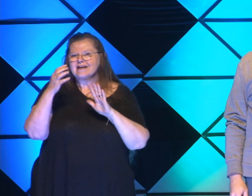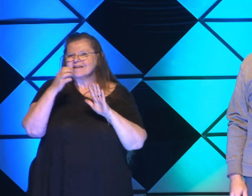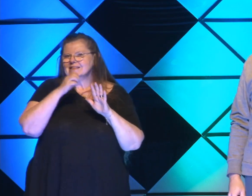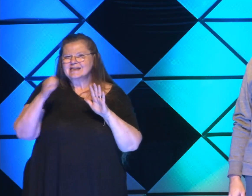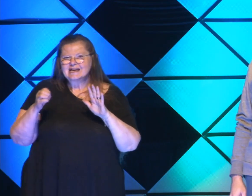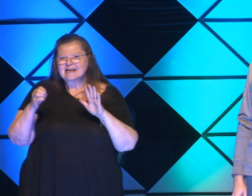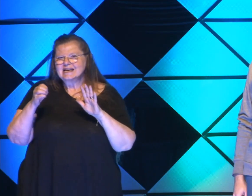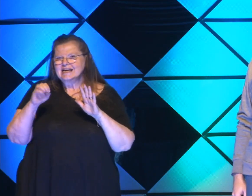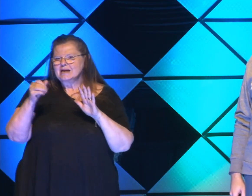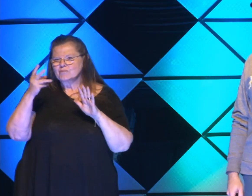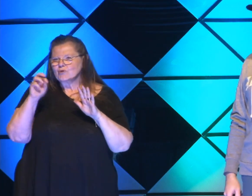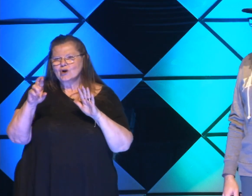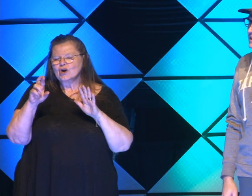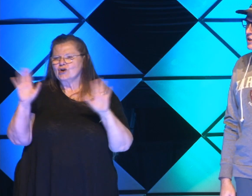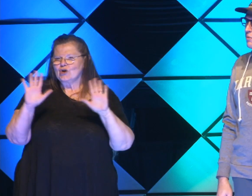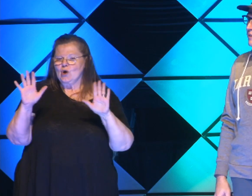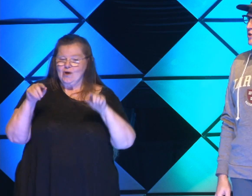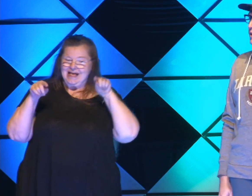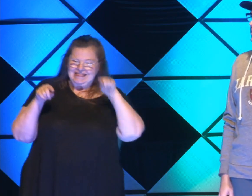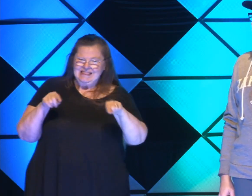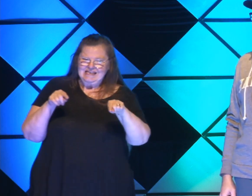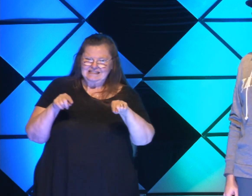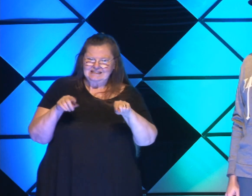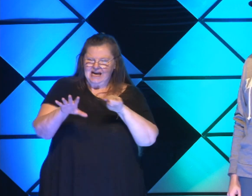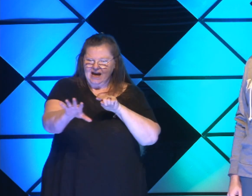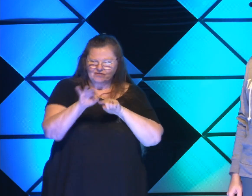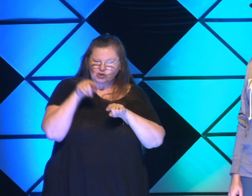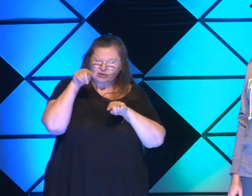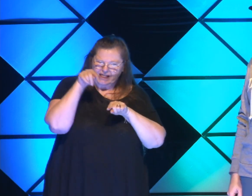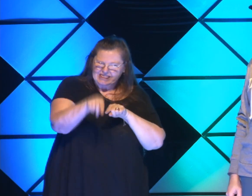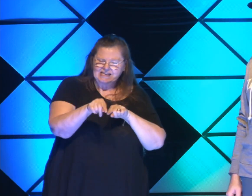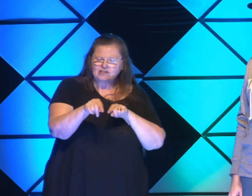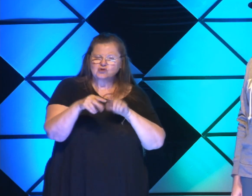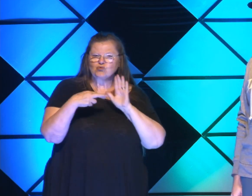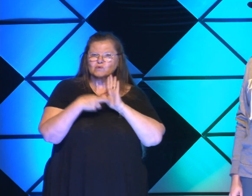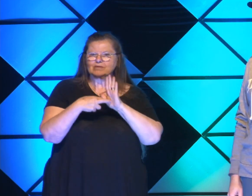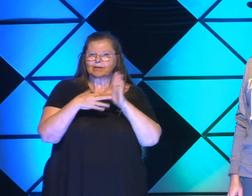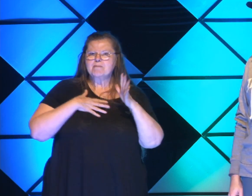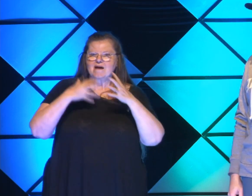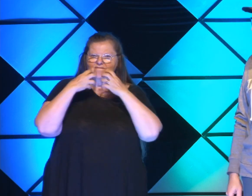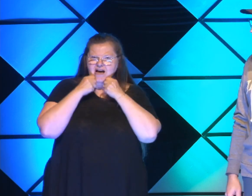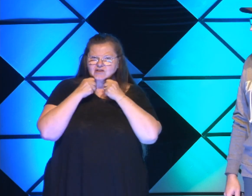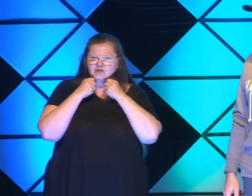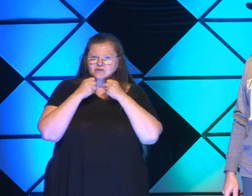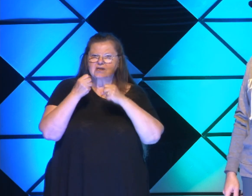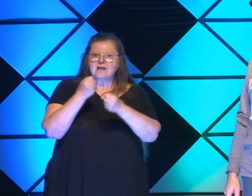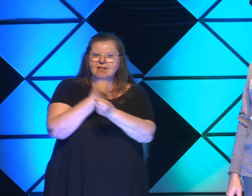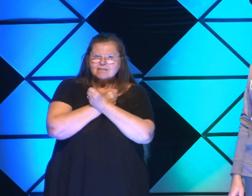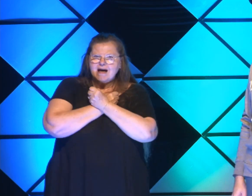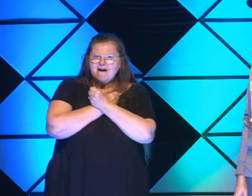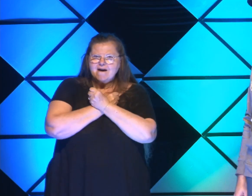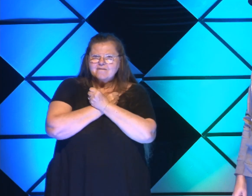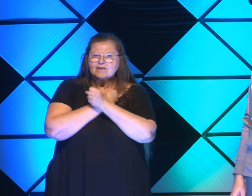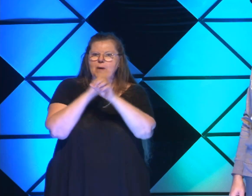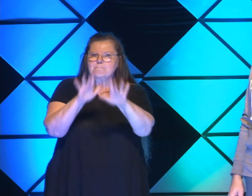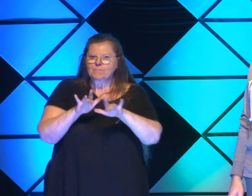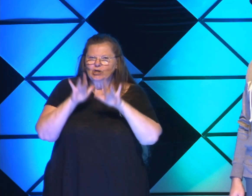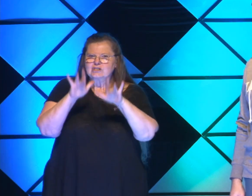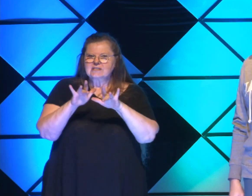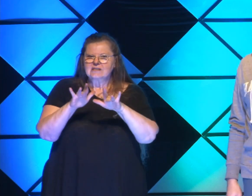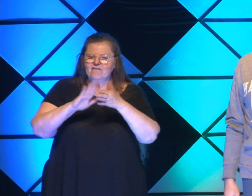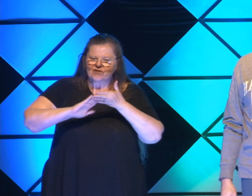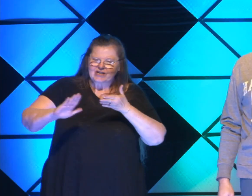beloved Son. This is who I've chosen to represent my values: love and mercy